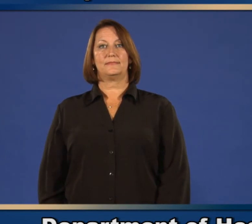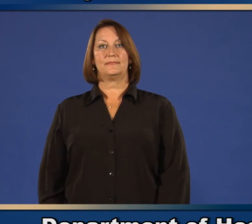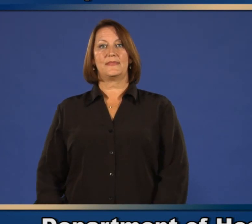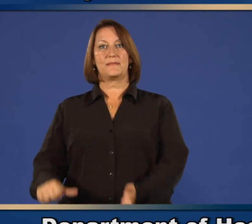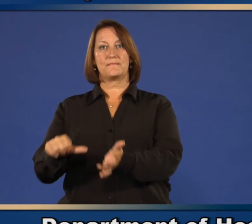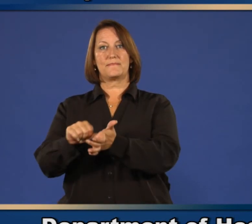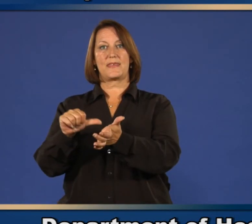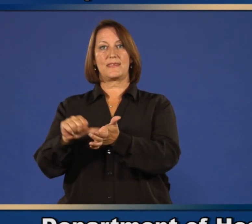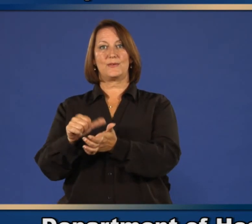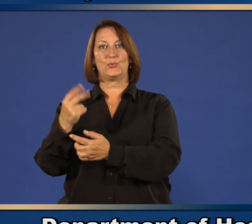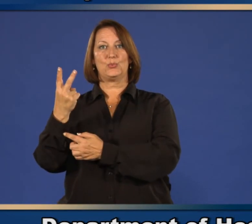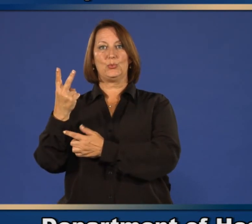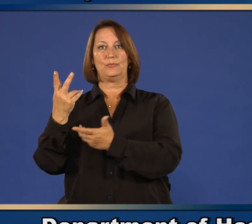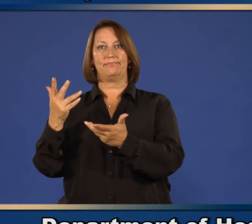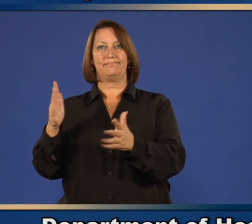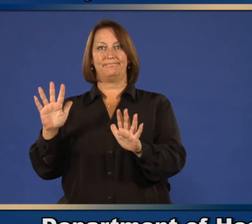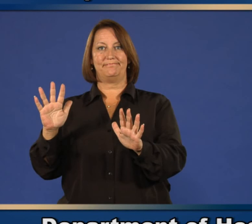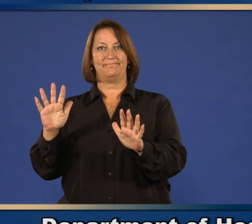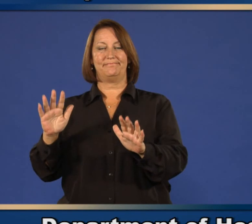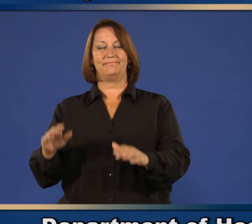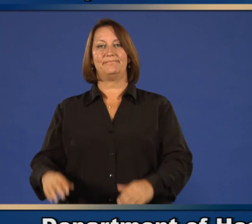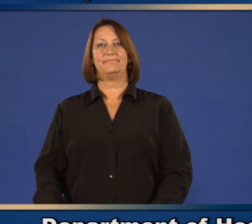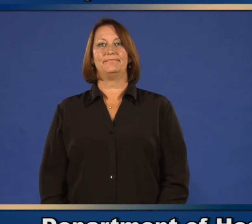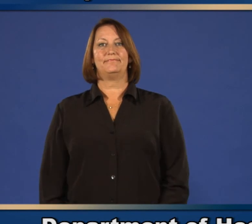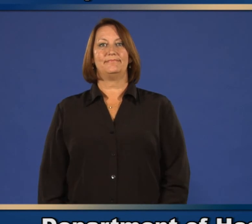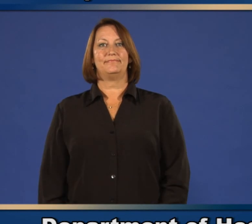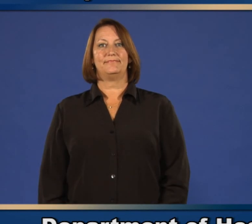Page 2 of 2.